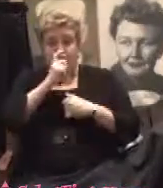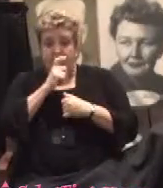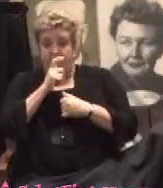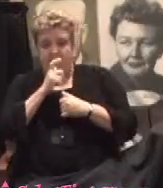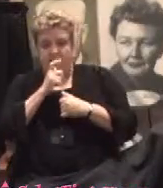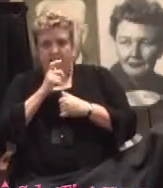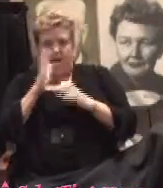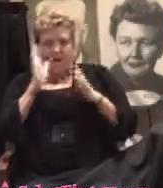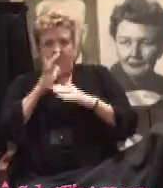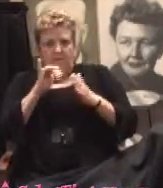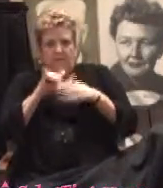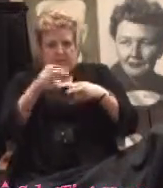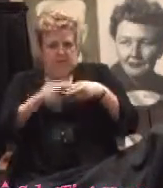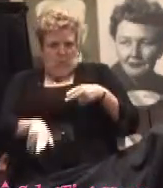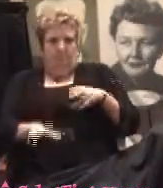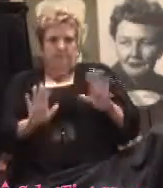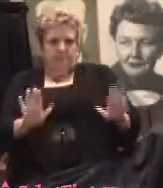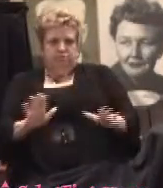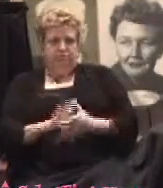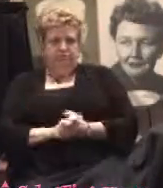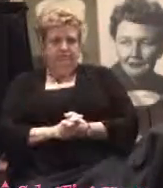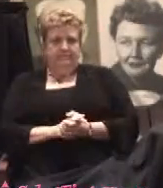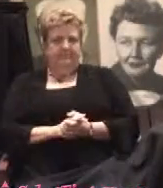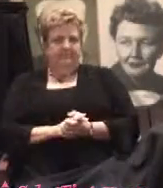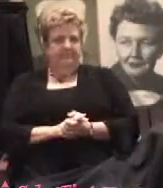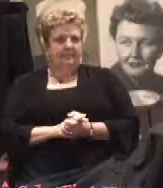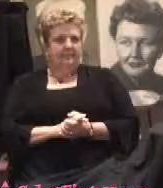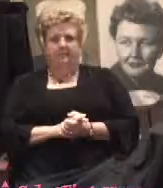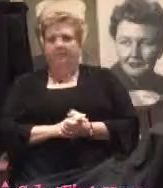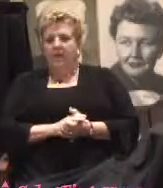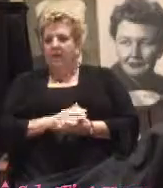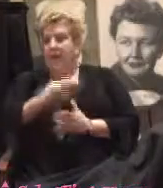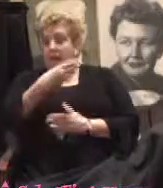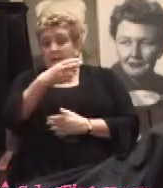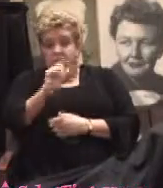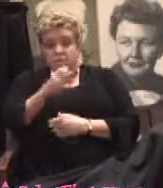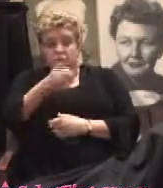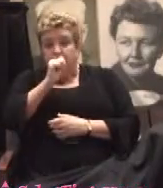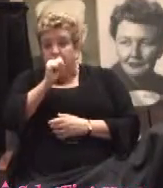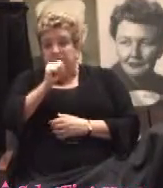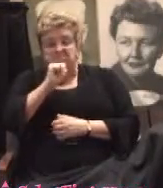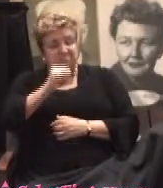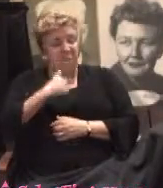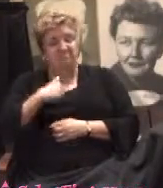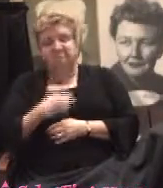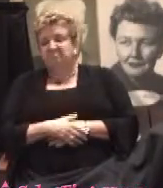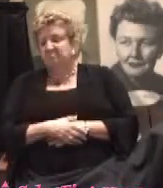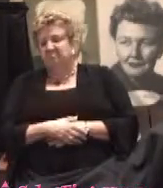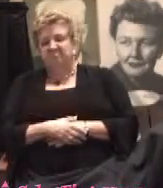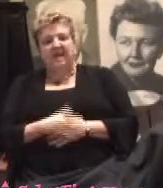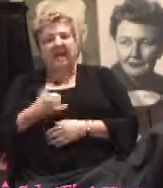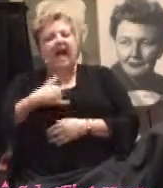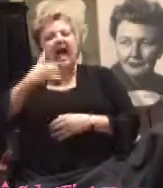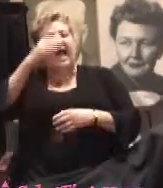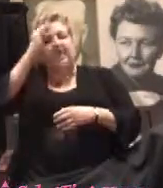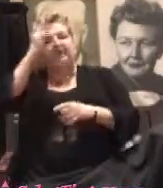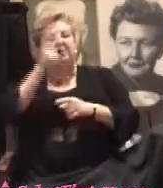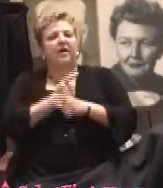long. I didn't drink in high school when everybody else was drinking because I had a brother who was a terrible alcoholic,